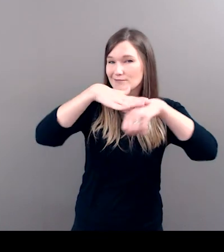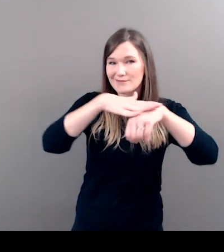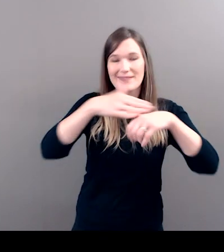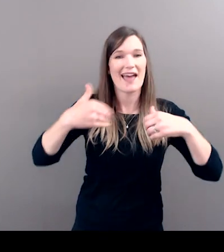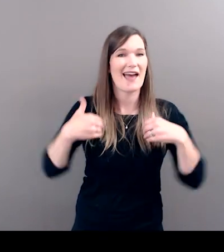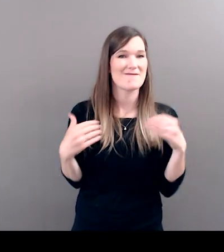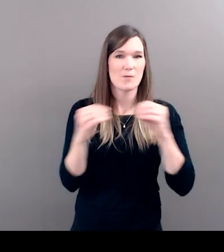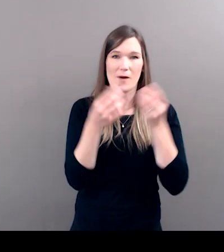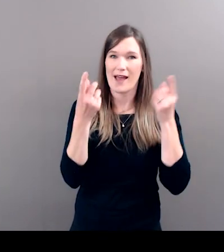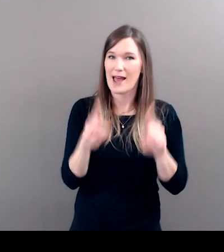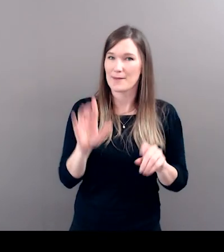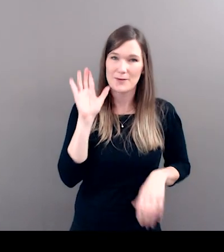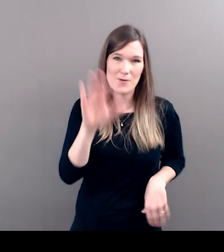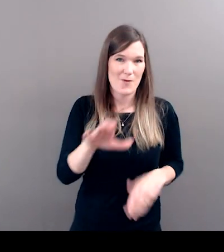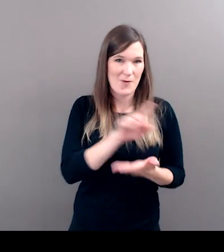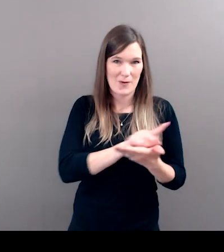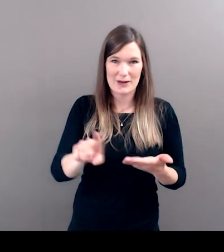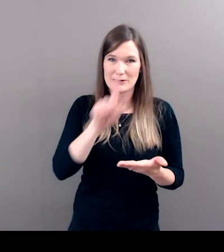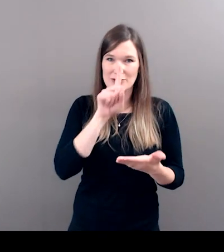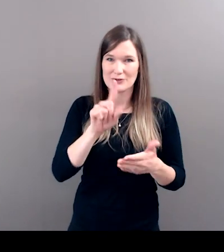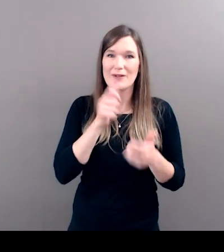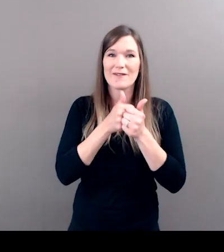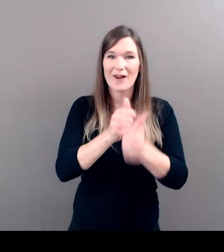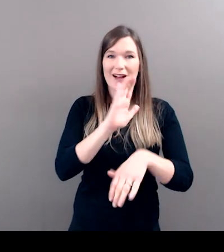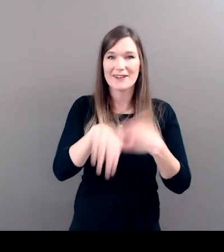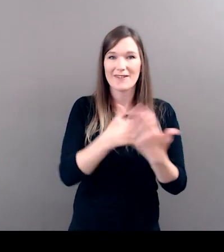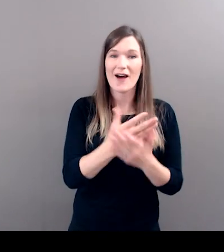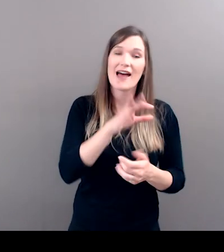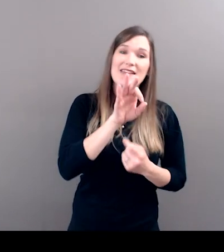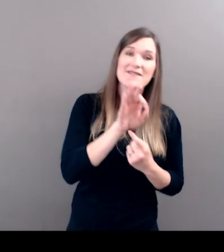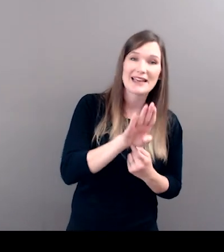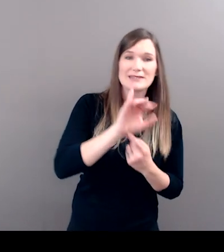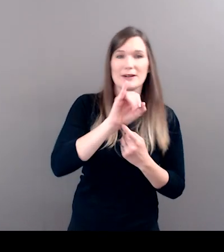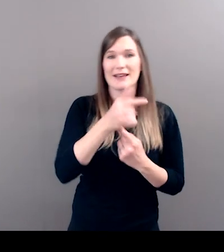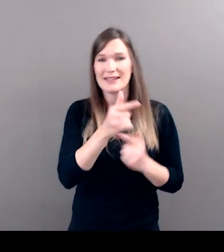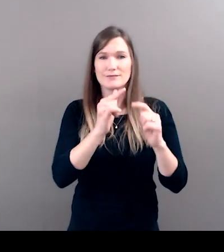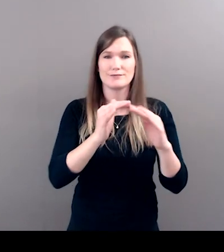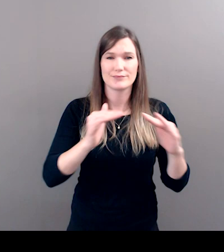long on our social media platforms at The Rock San Diego. Keep up to date. There's so